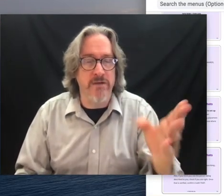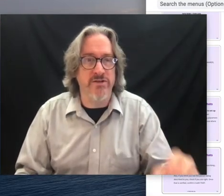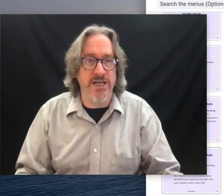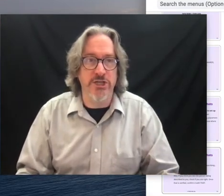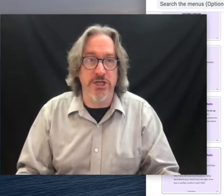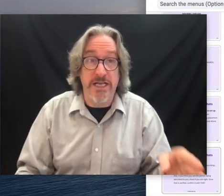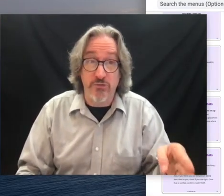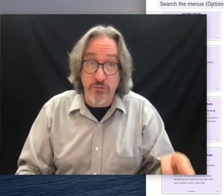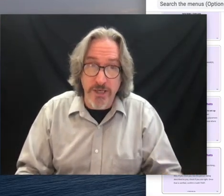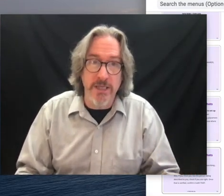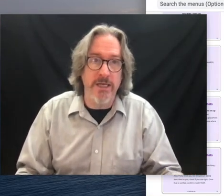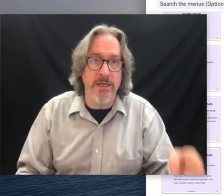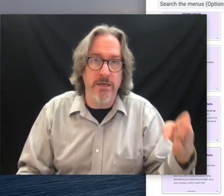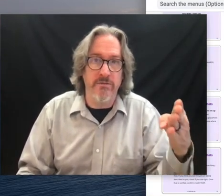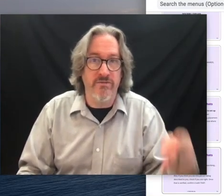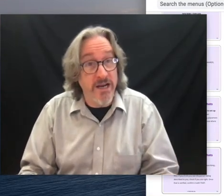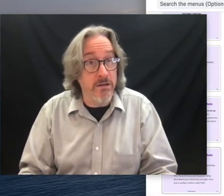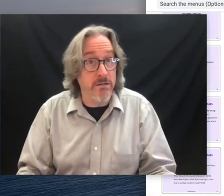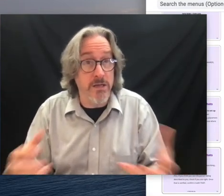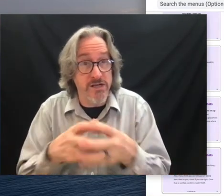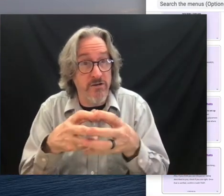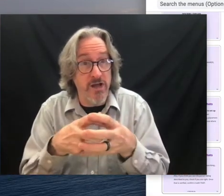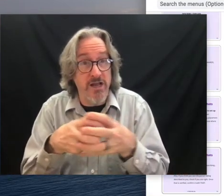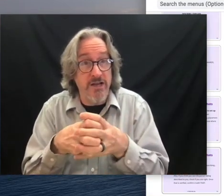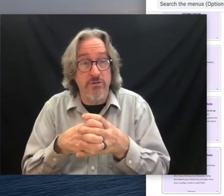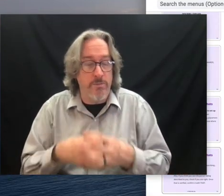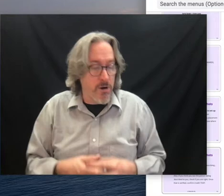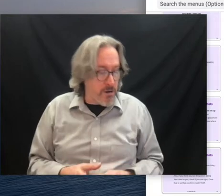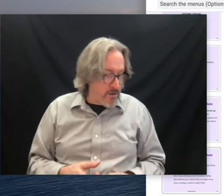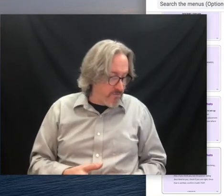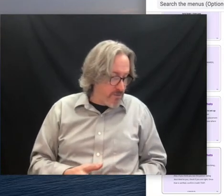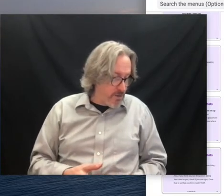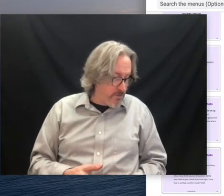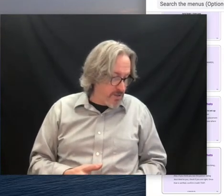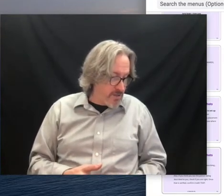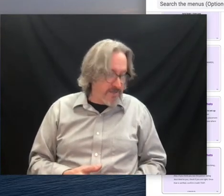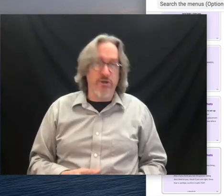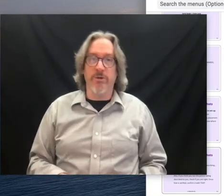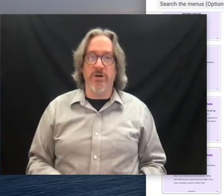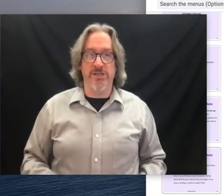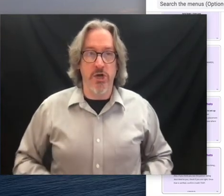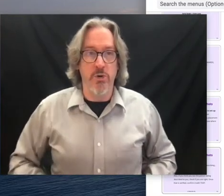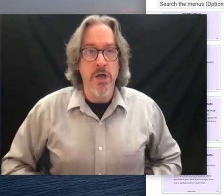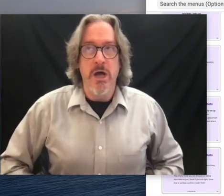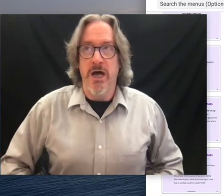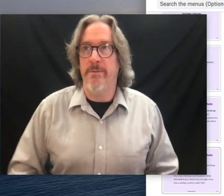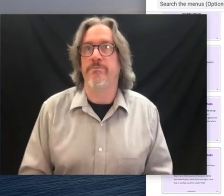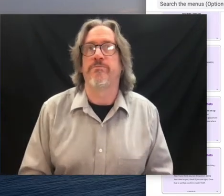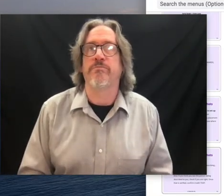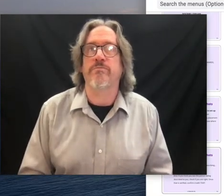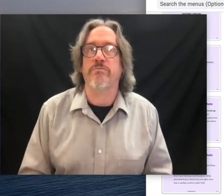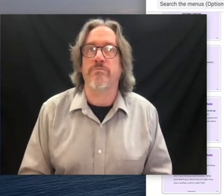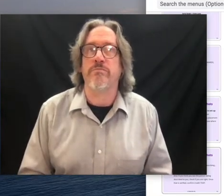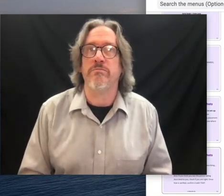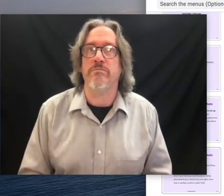direct conversation is really vital. It's an integral part of the deaf community. So